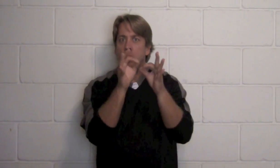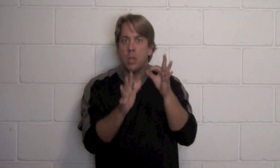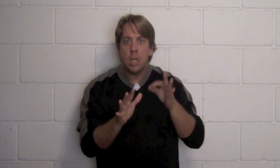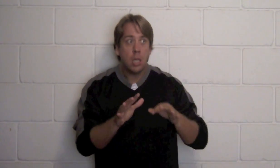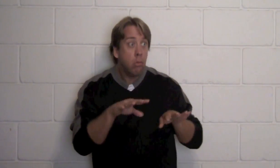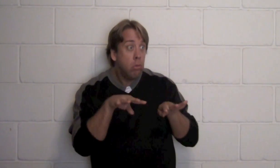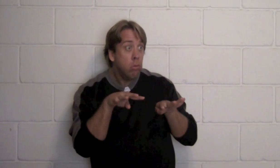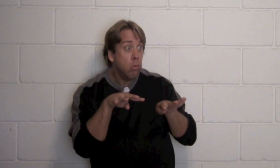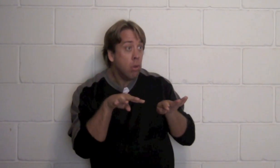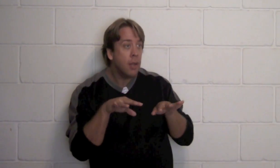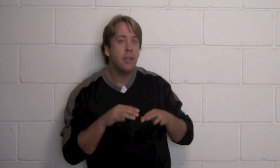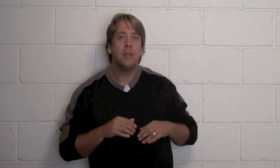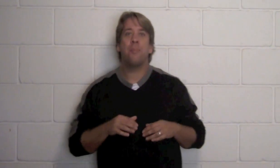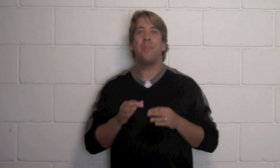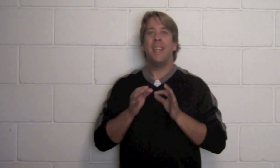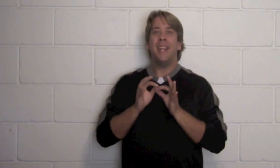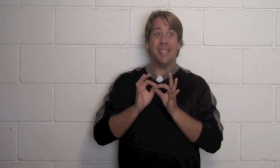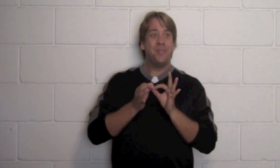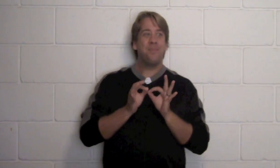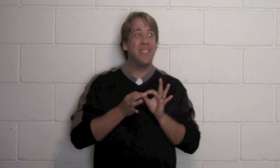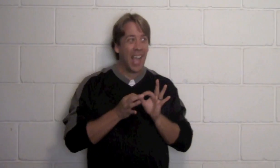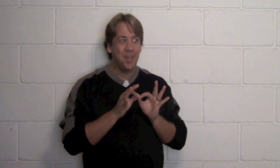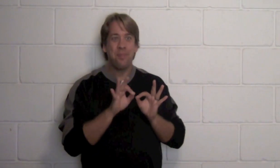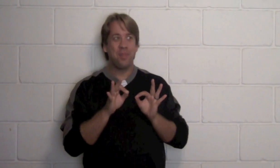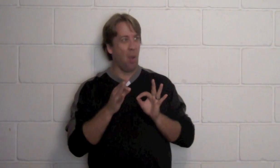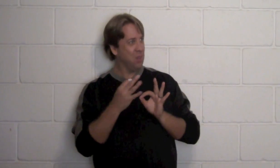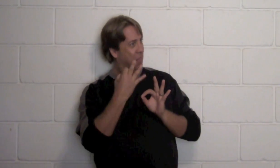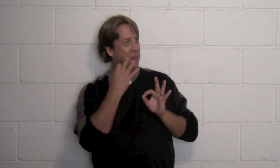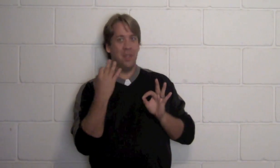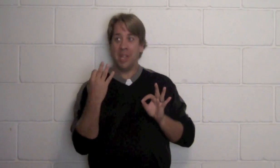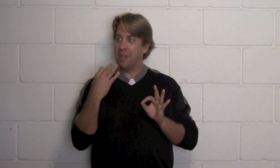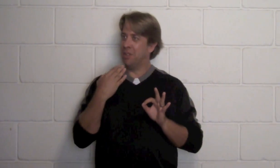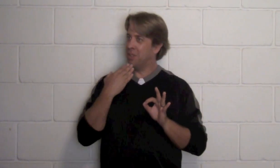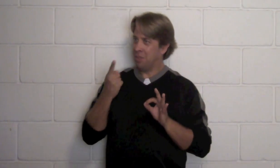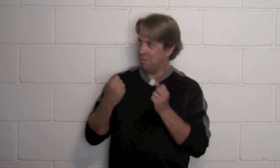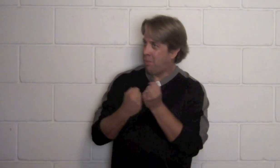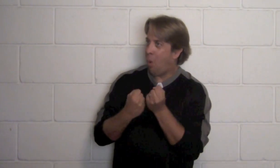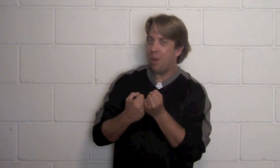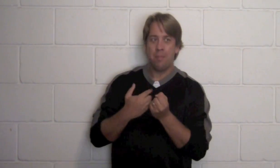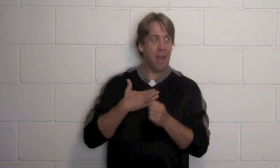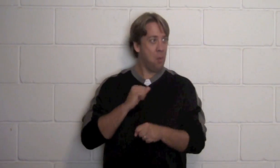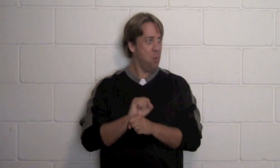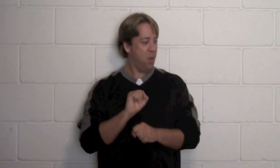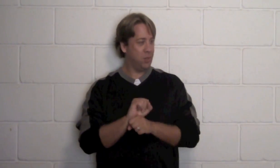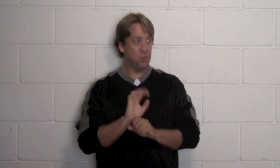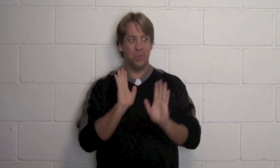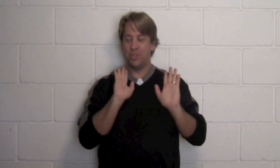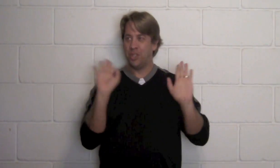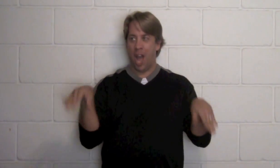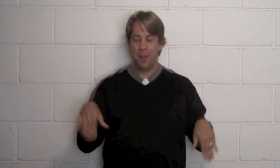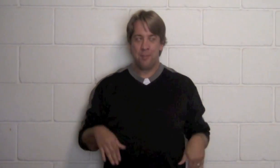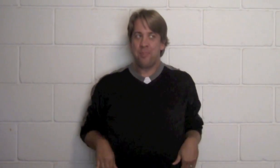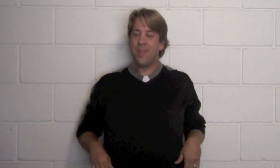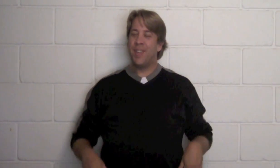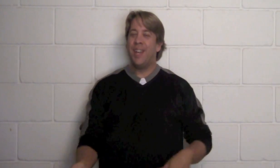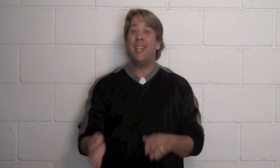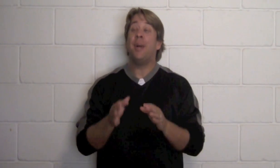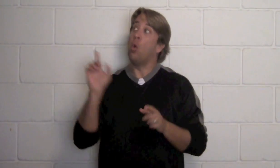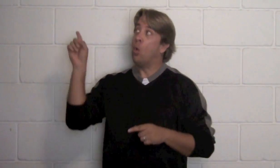they watch the interpreter. And the interpreter looks like this. Hey, thank you for watching. Oh, you must be a big fan of my work.